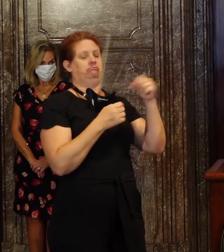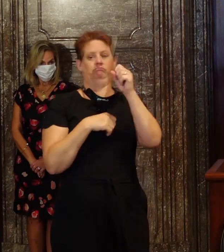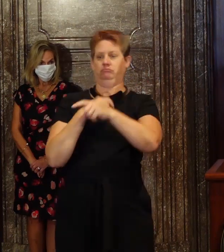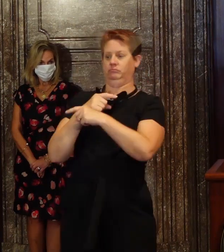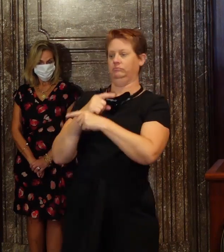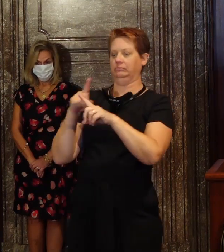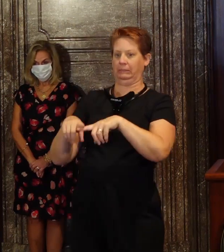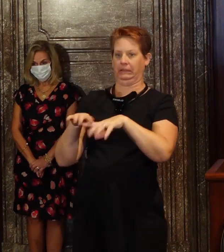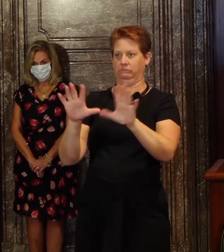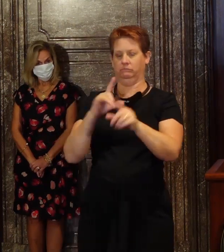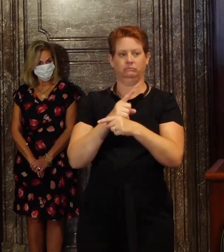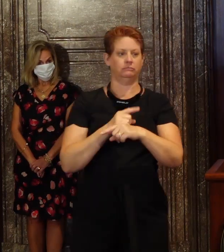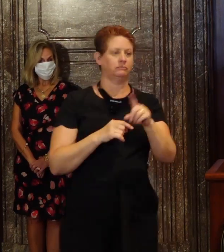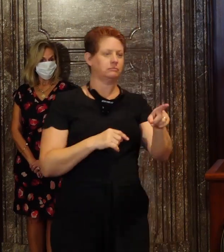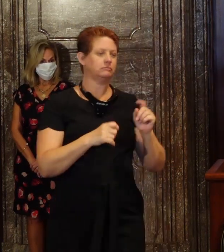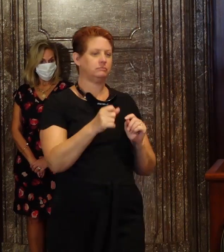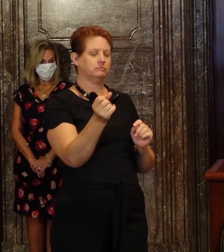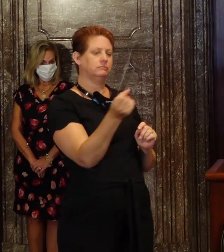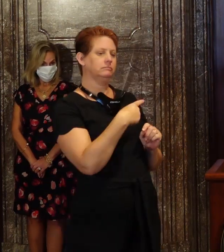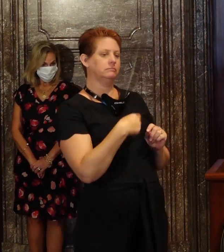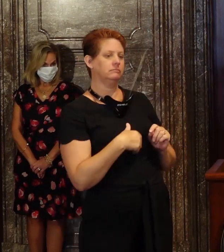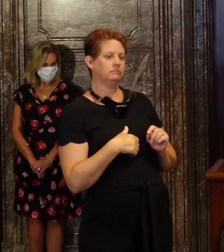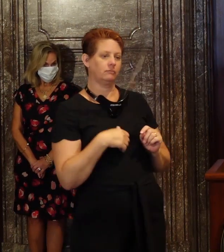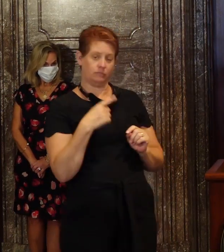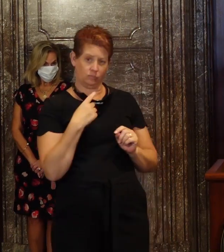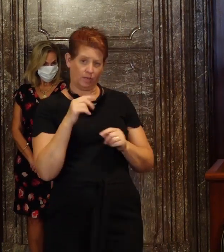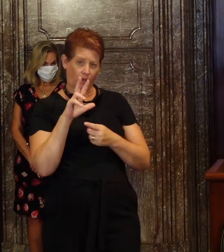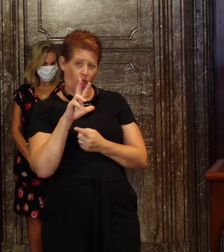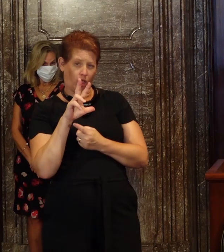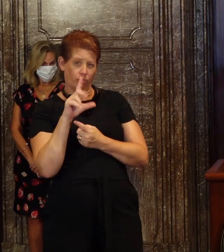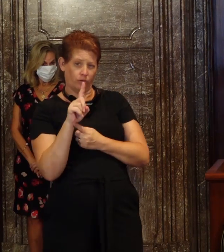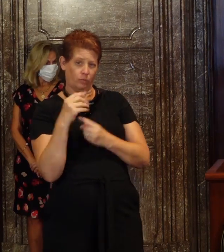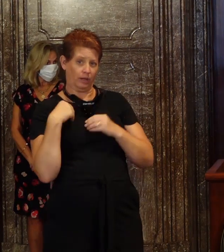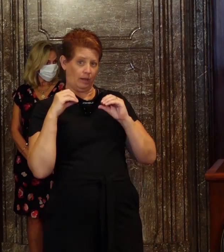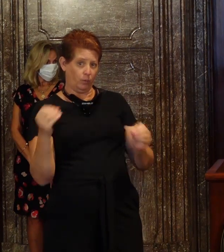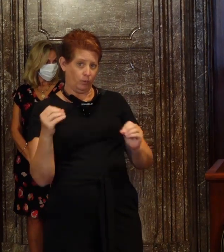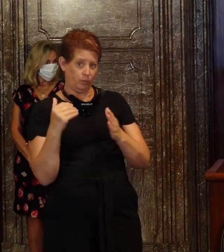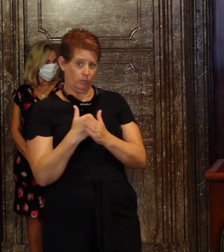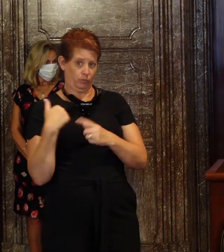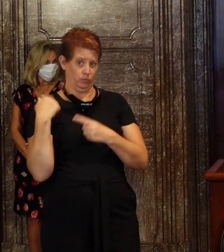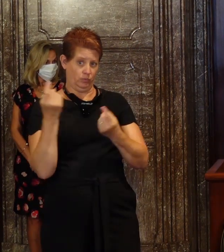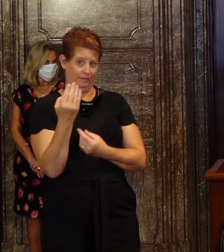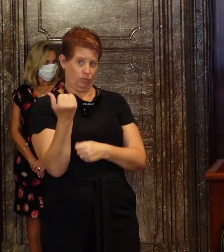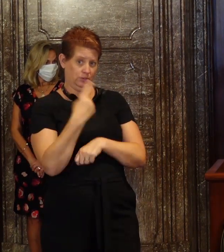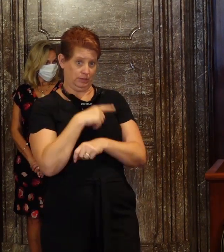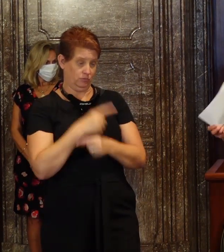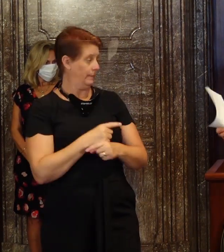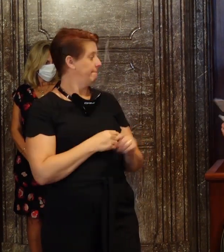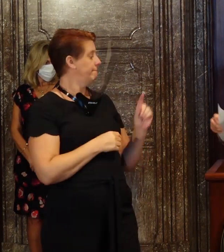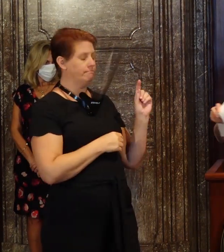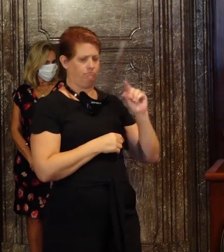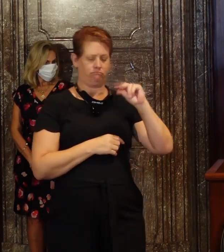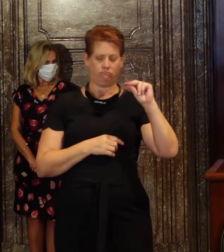yes, yes, yes. Dr. Dubey, did you say 31 homes have had no new cases? You think 14 cases, is that right? Nope,